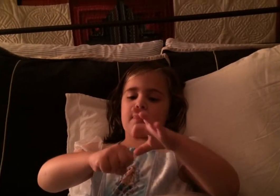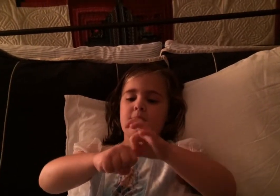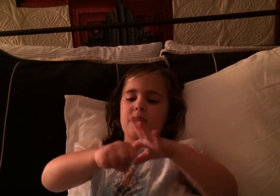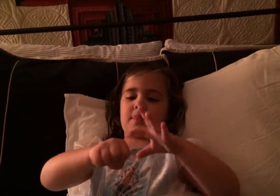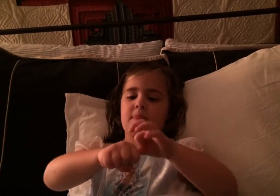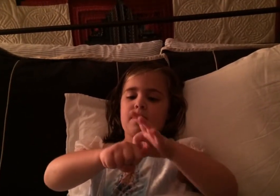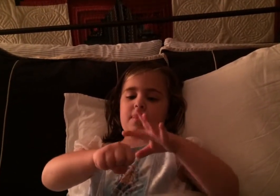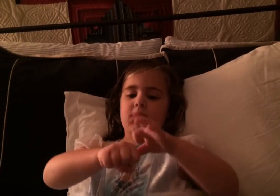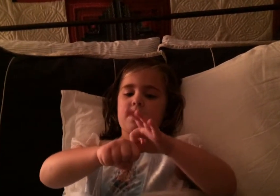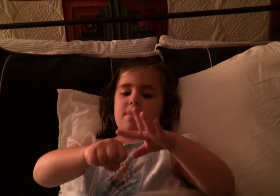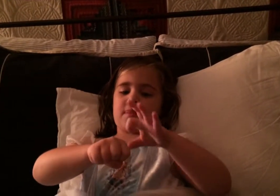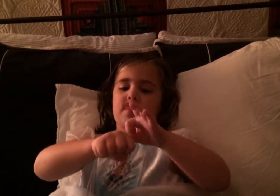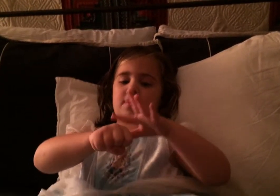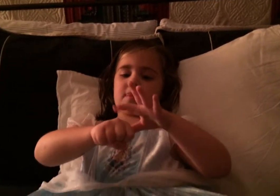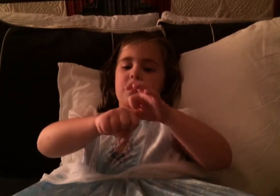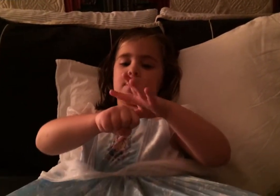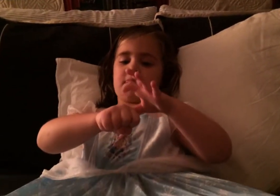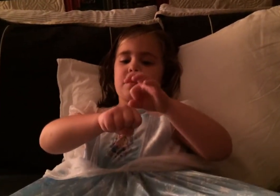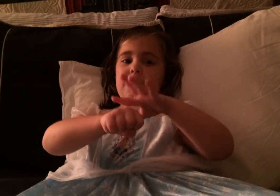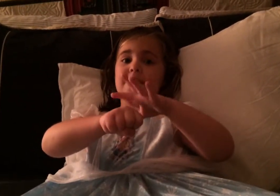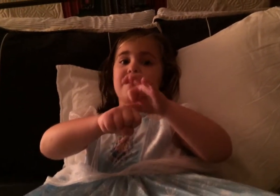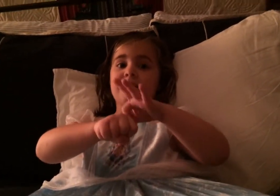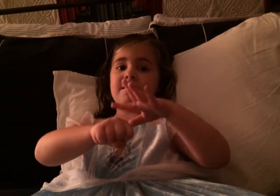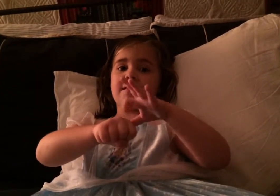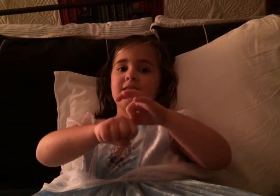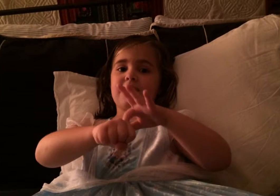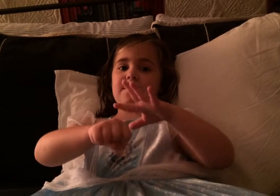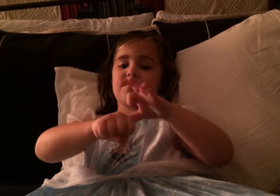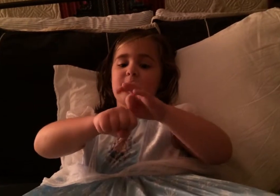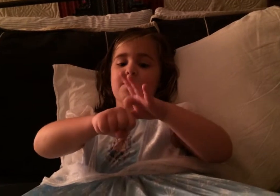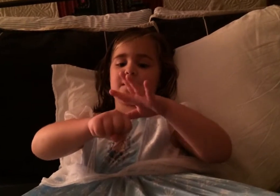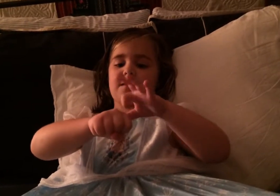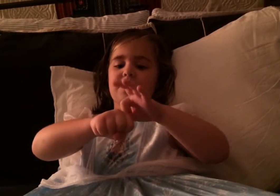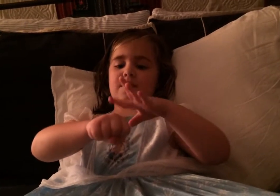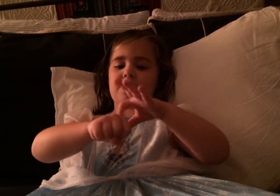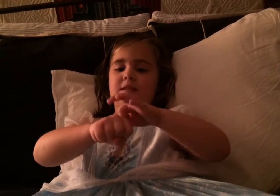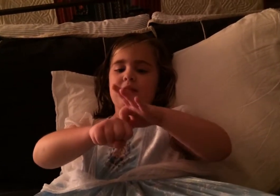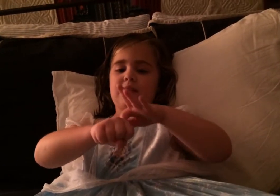You poke? You flick it like that? Yeah. Pumpkin. Okay.